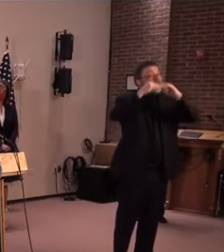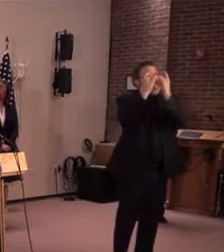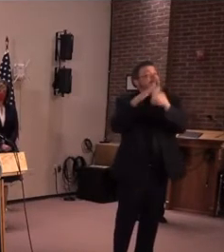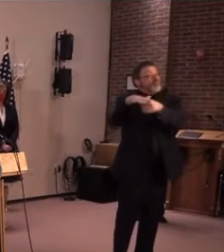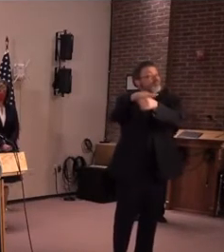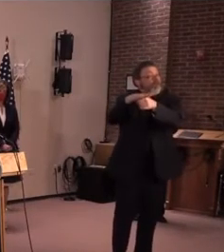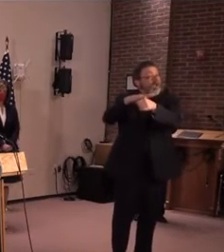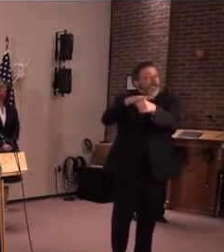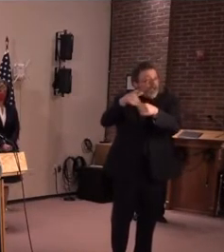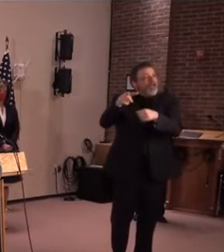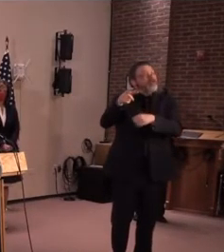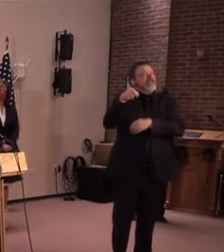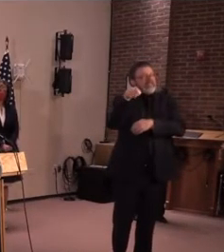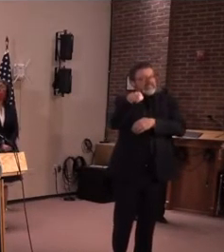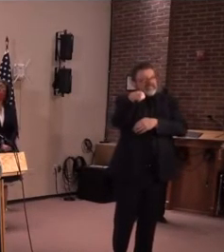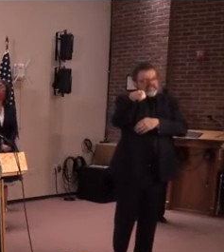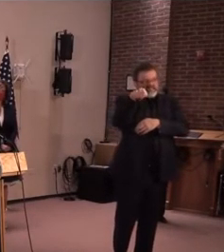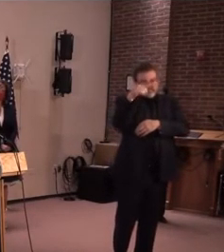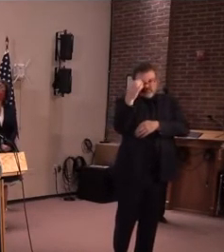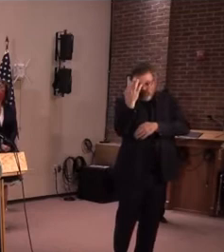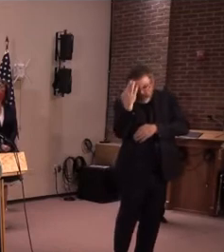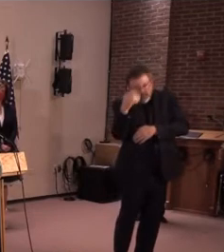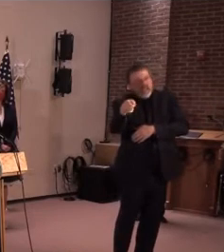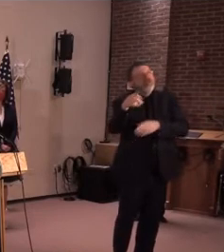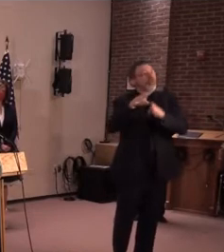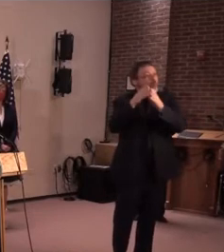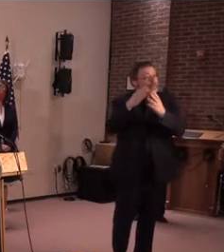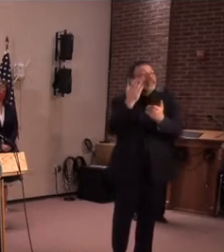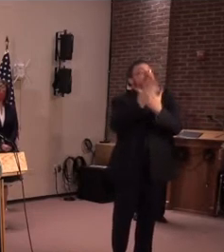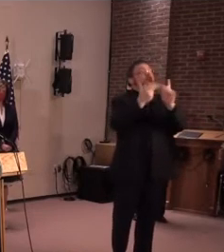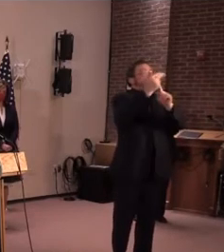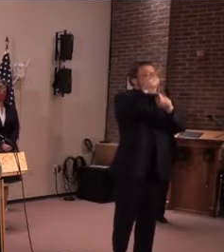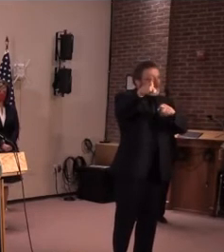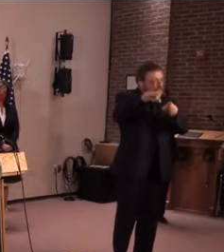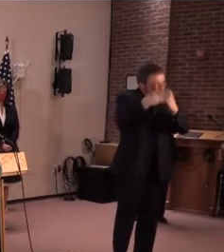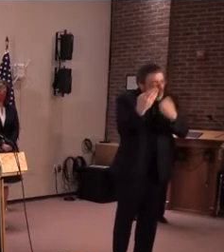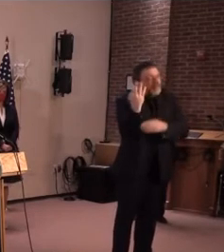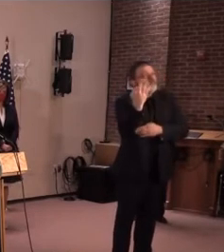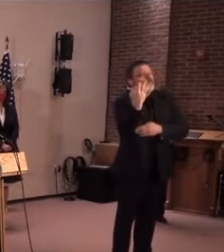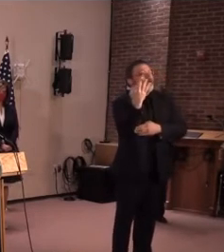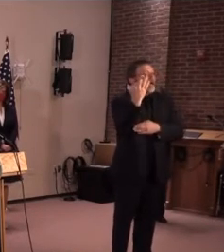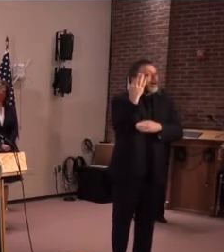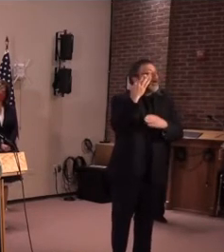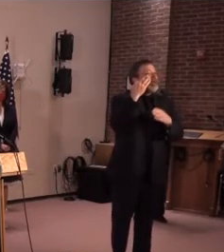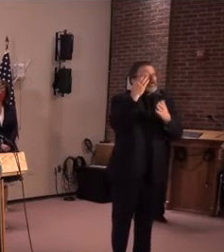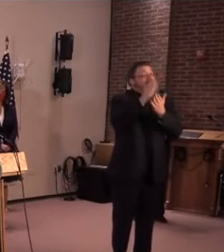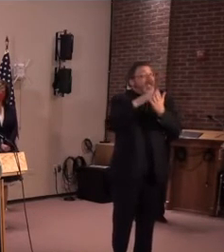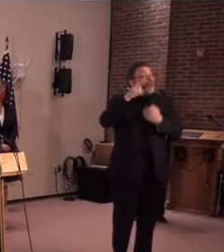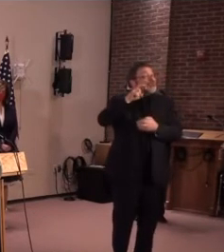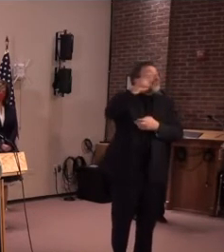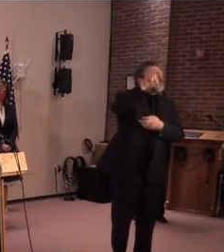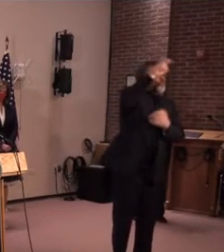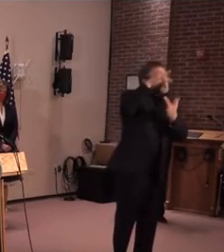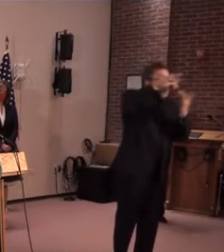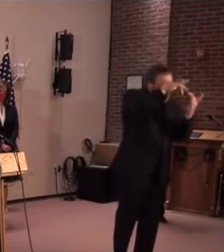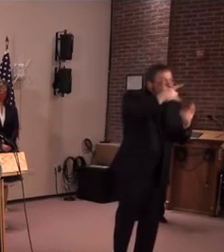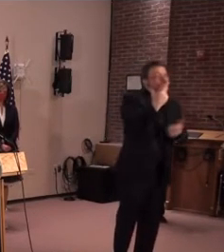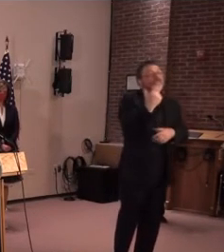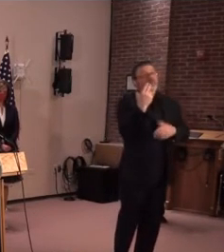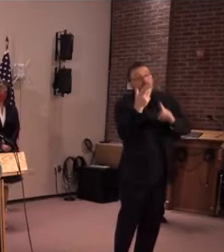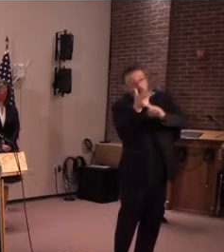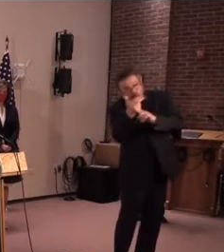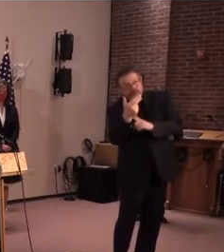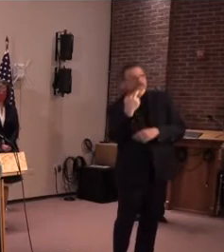recovery. But with the amount of disruption that we have seen in the tourism and hospitality sector, we know it will still be a struggle for